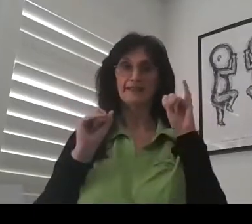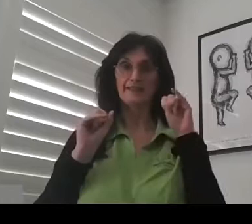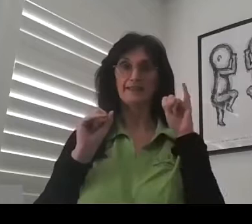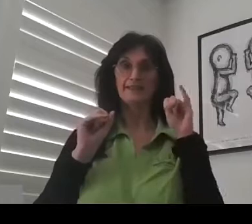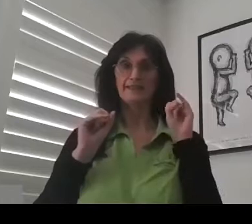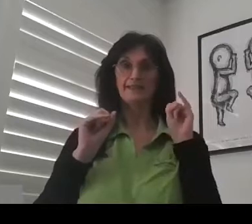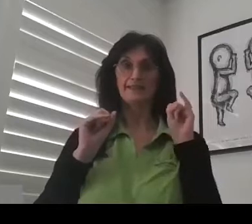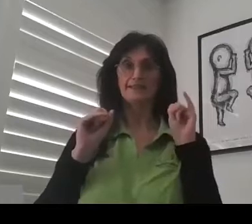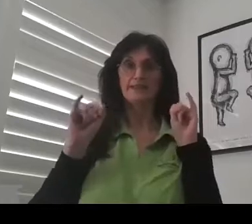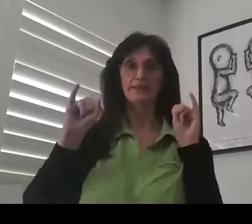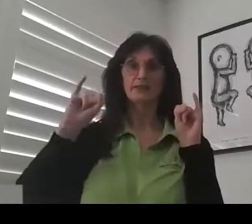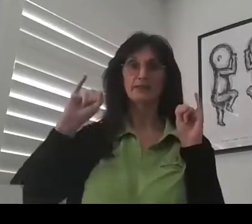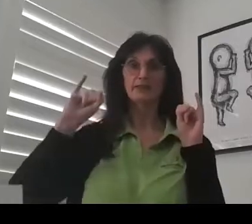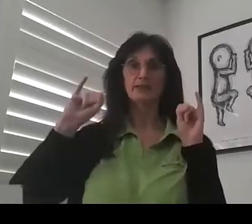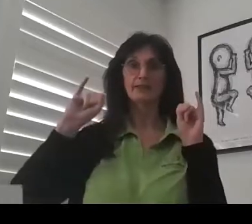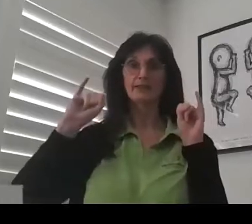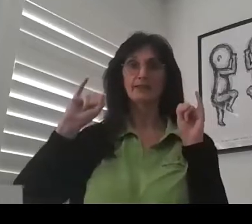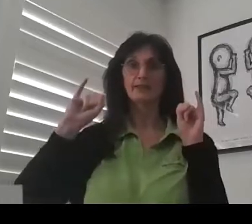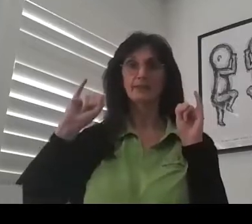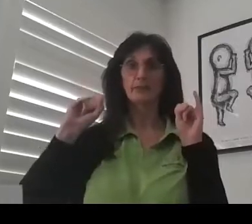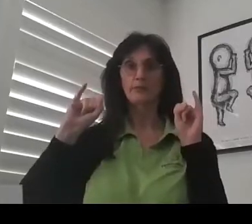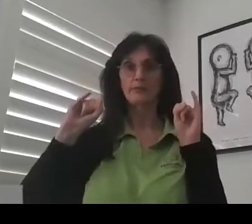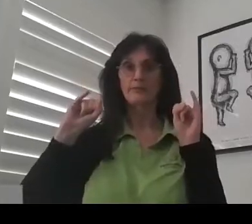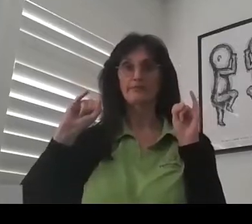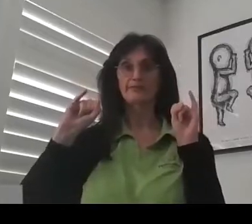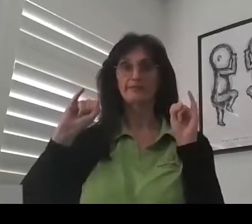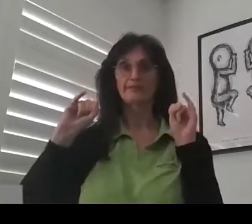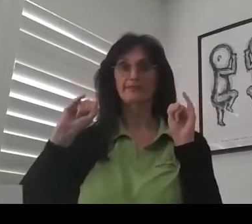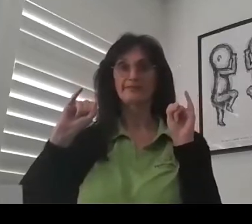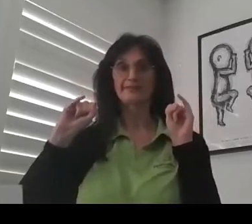and a little bird called Paul.